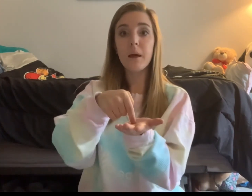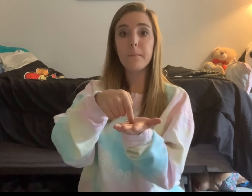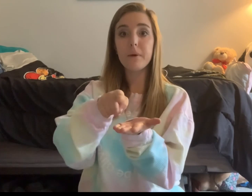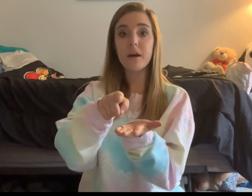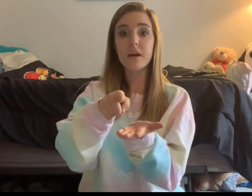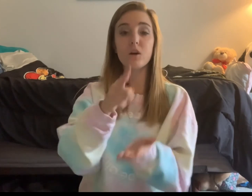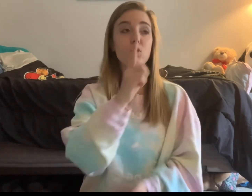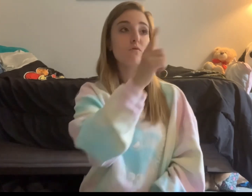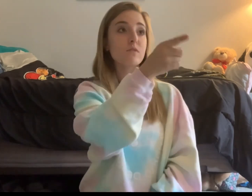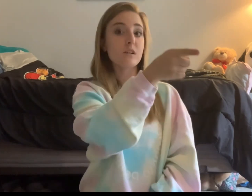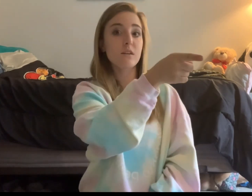Pay over there,